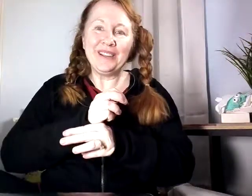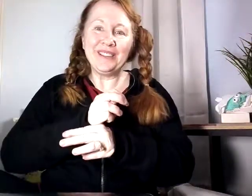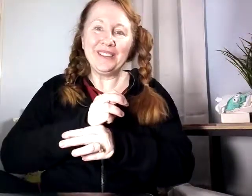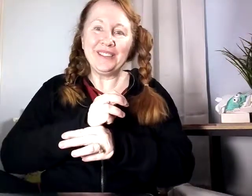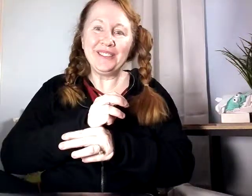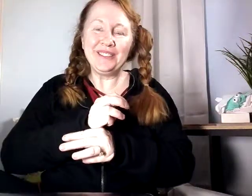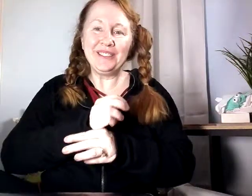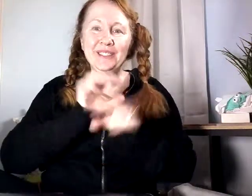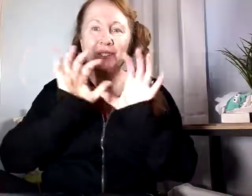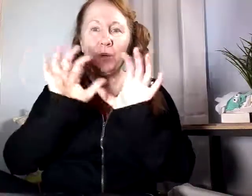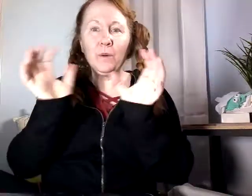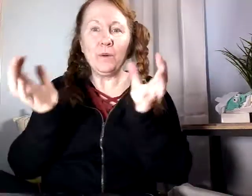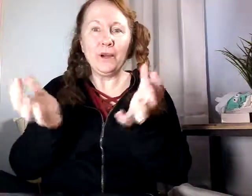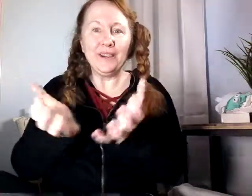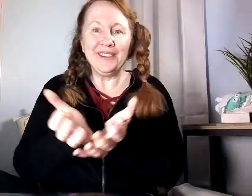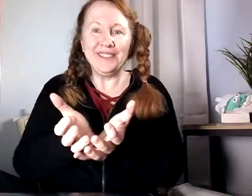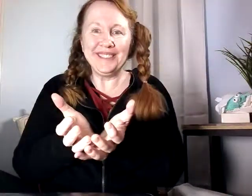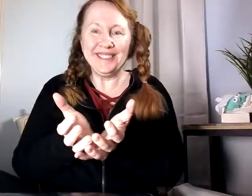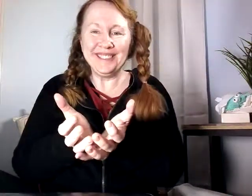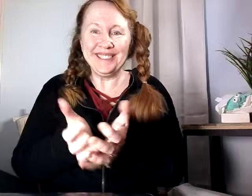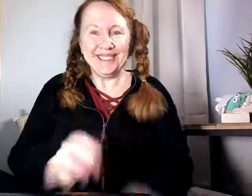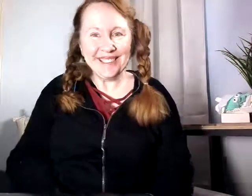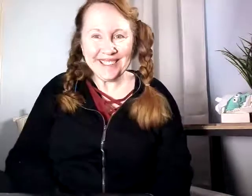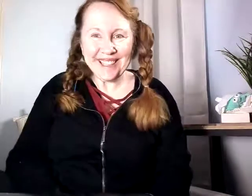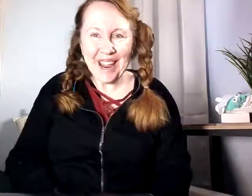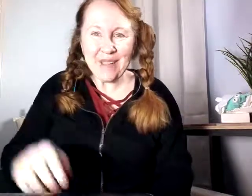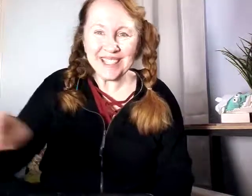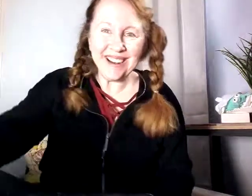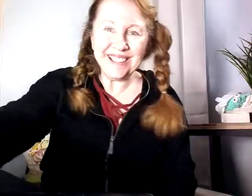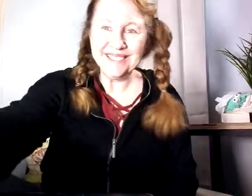world. Okay, pass it on.